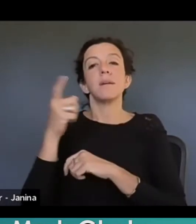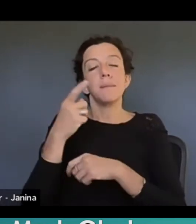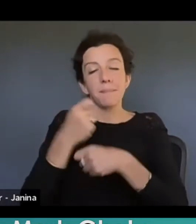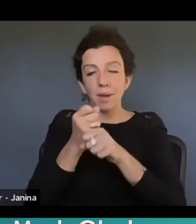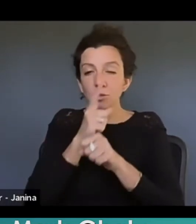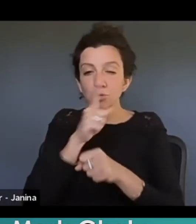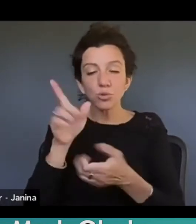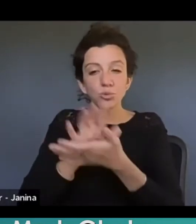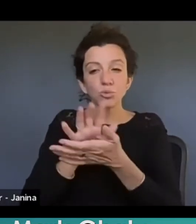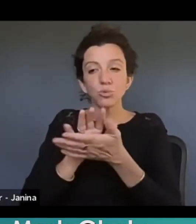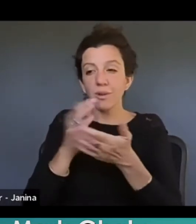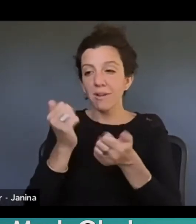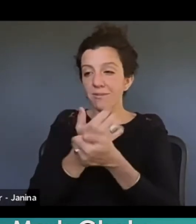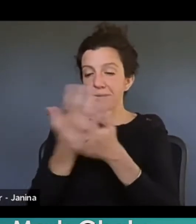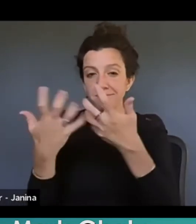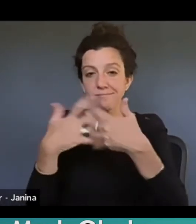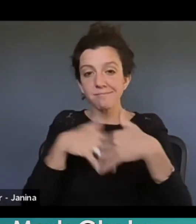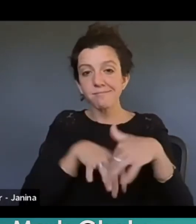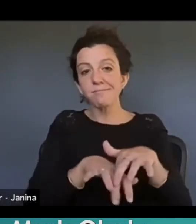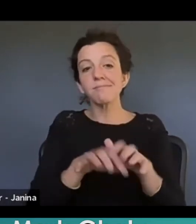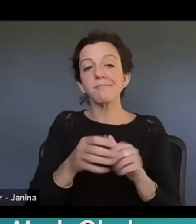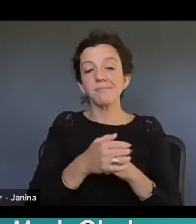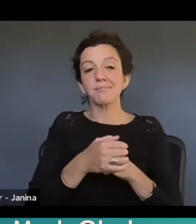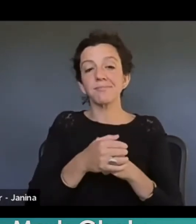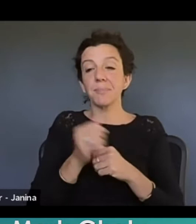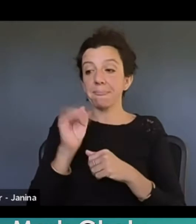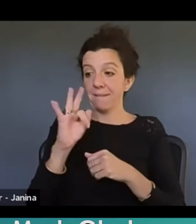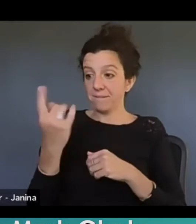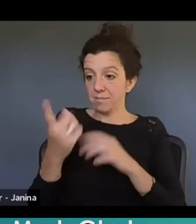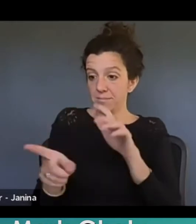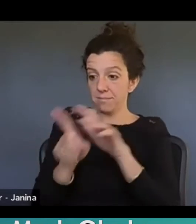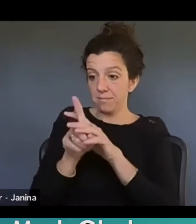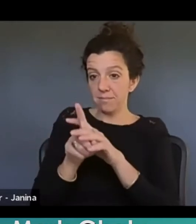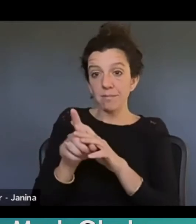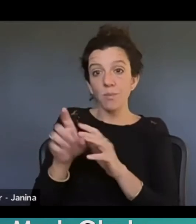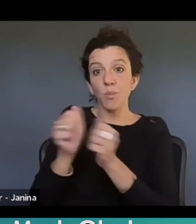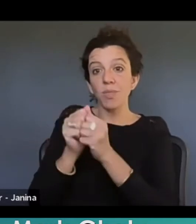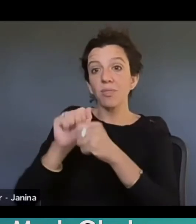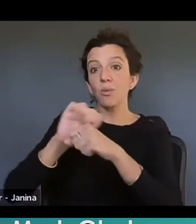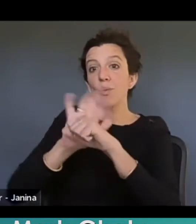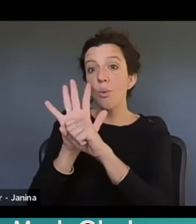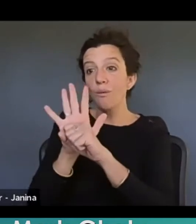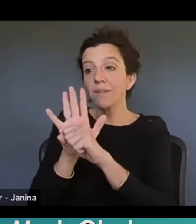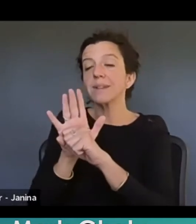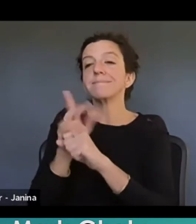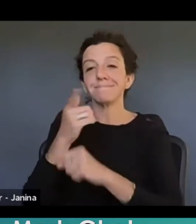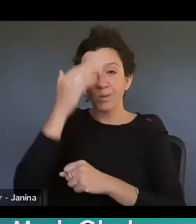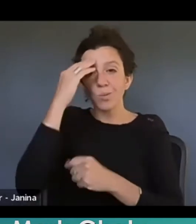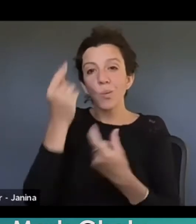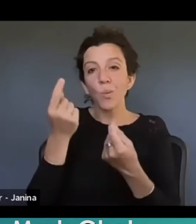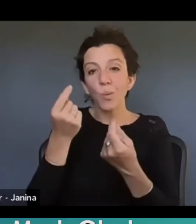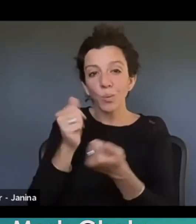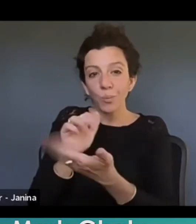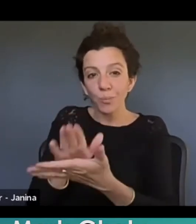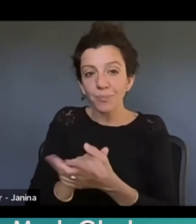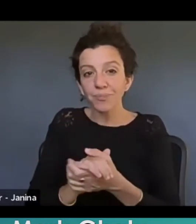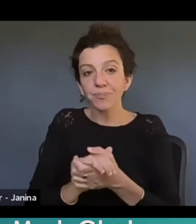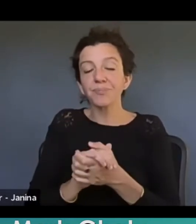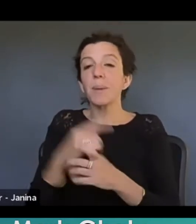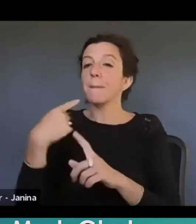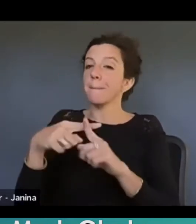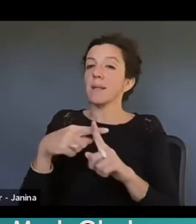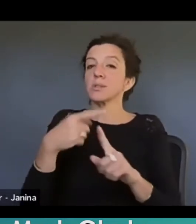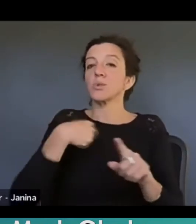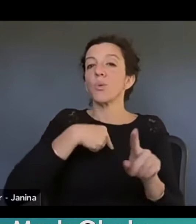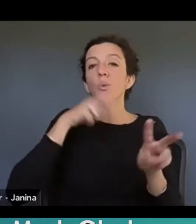planning and prepared to respond for any cases of COVID-19. The local health officer will also be looking at their local epidemiologic trends. We've also